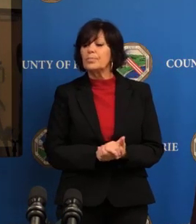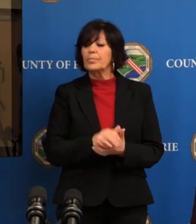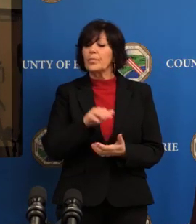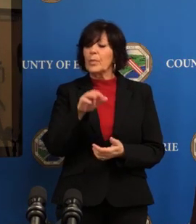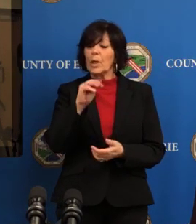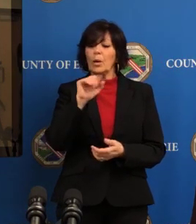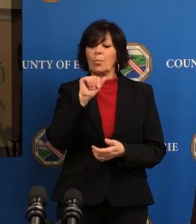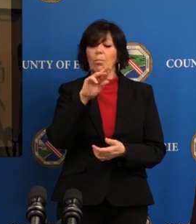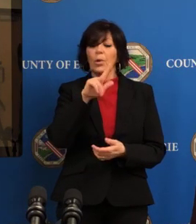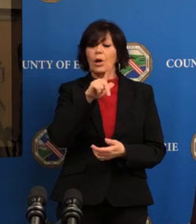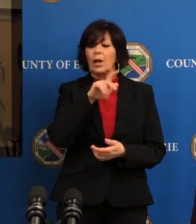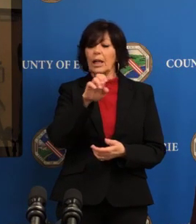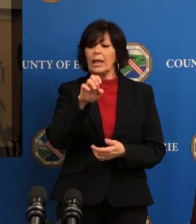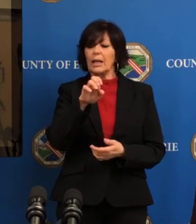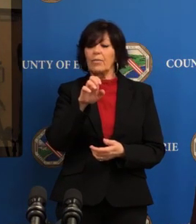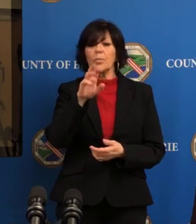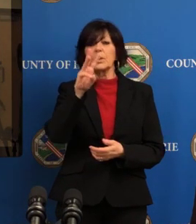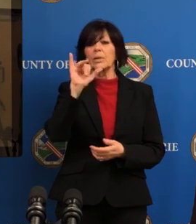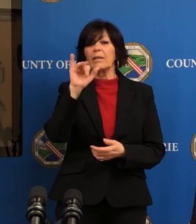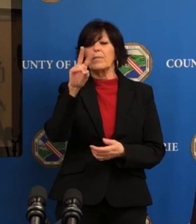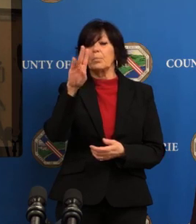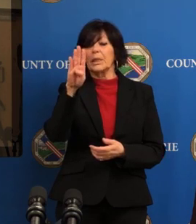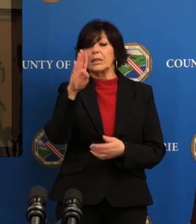of WIVB Channel 4.